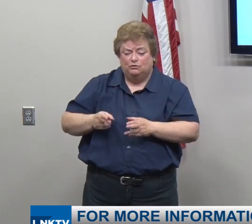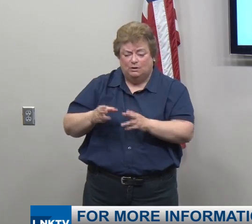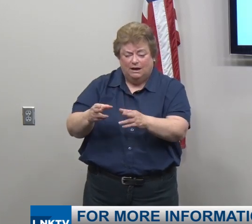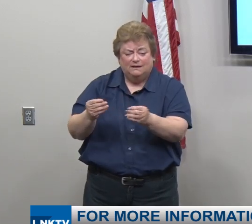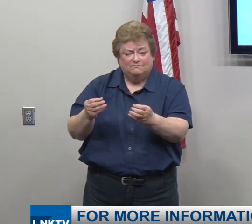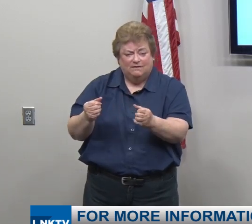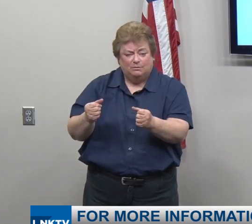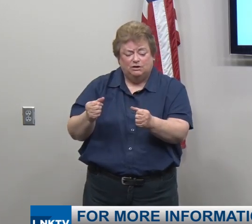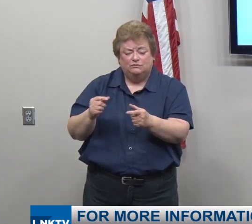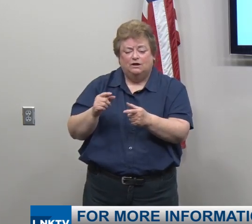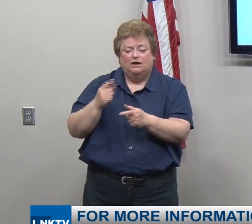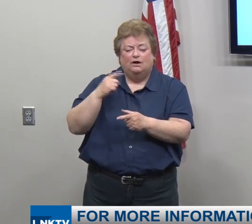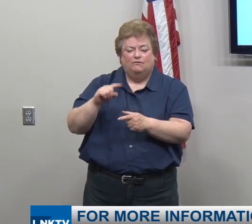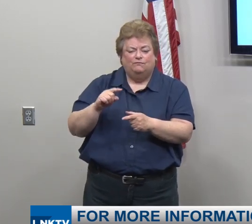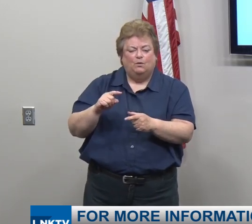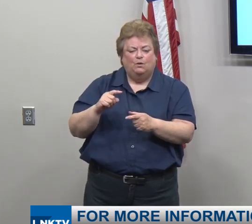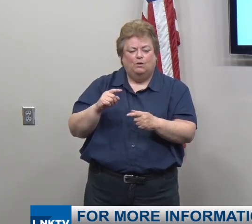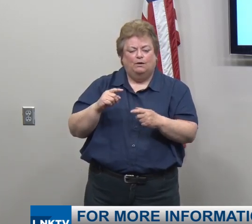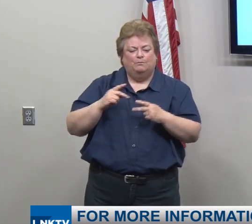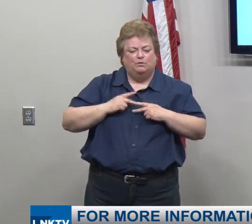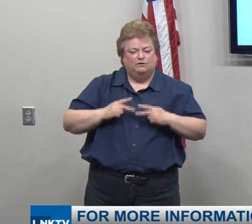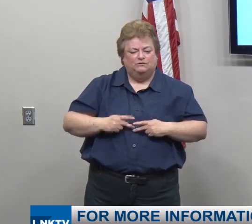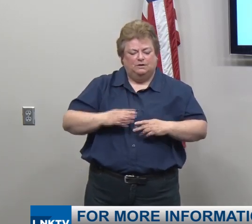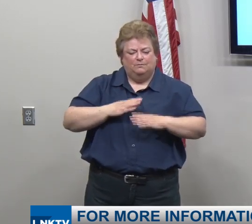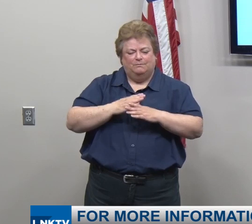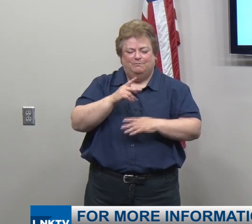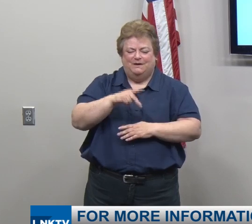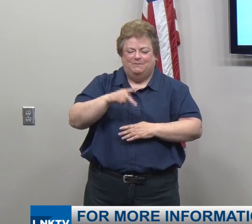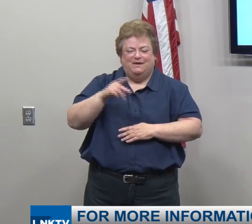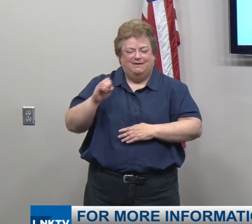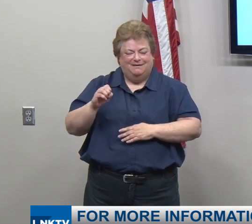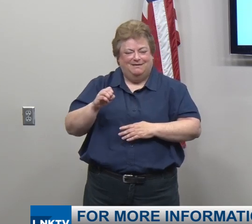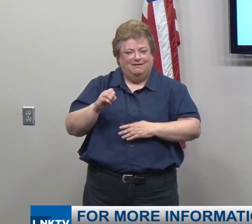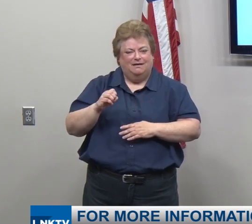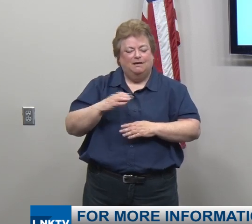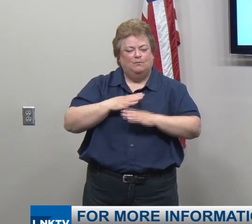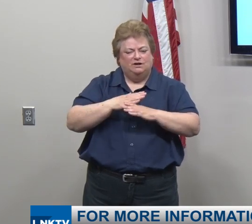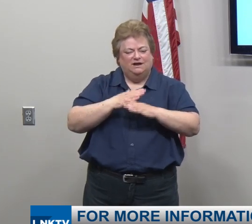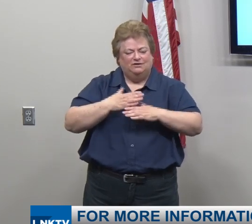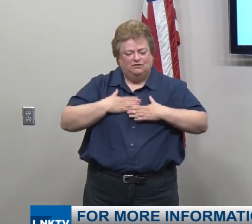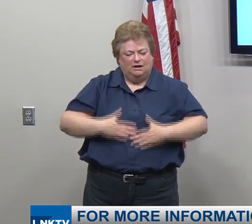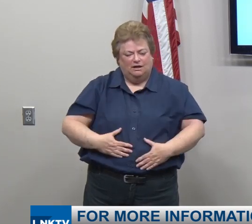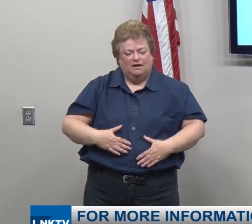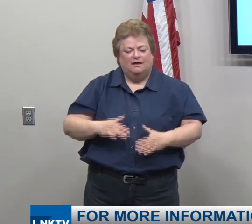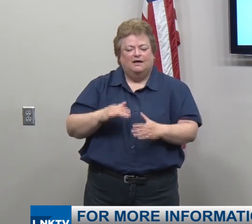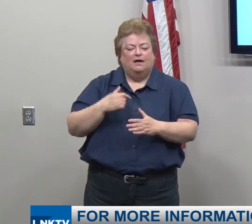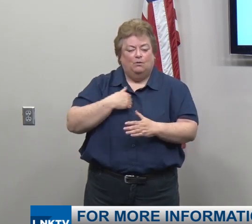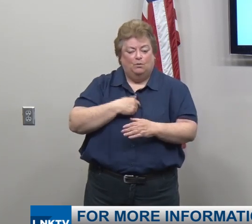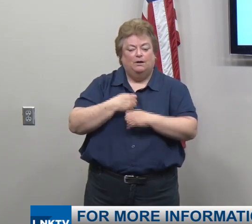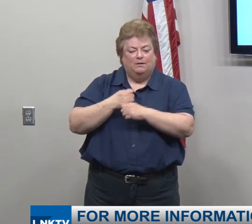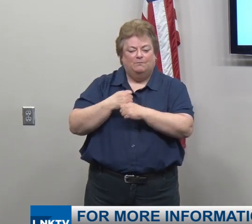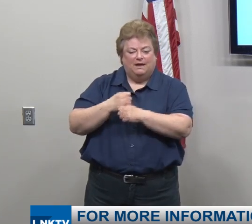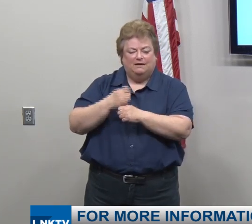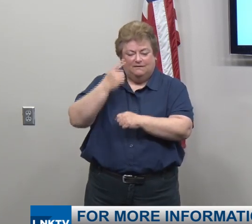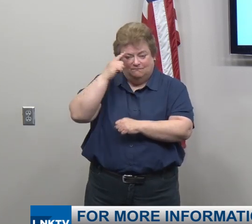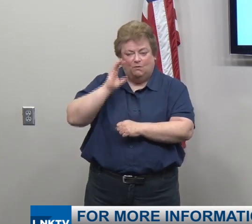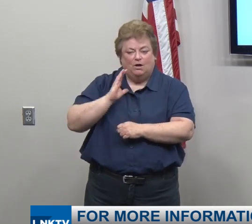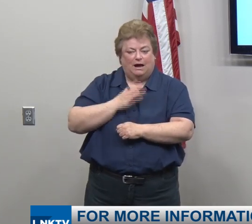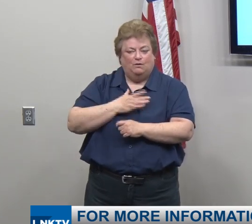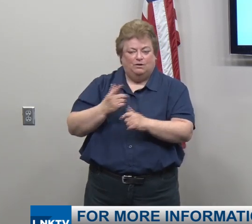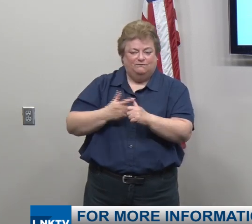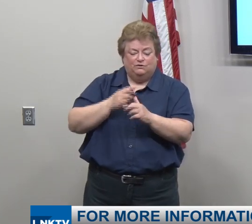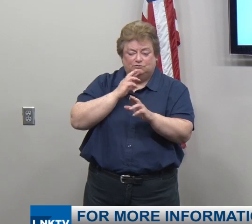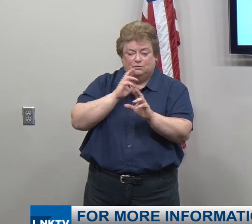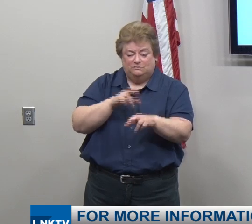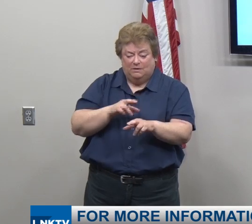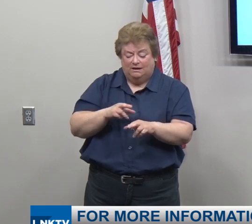into patterns for personal protective equipment, or PPE, gowns that are in short supply, and we're making those for our first responders. And